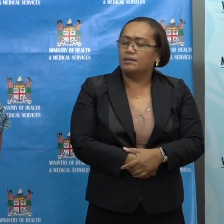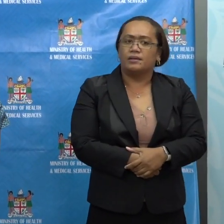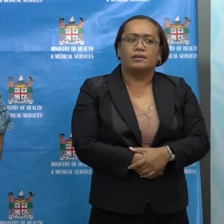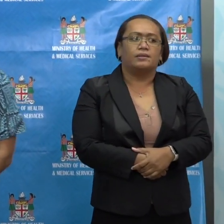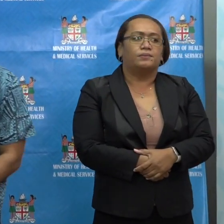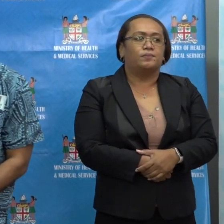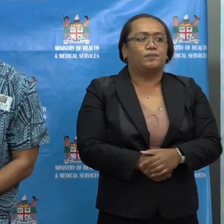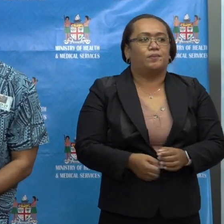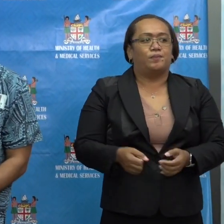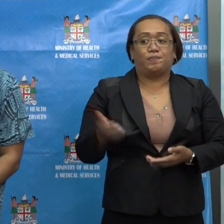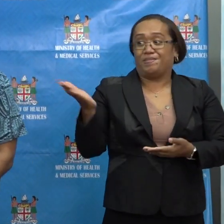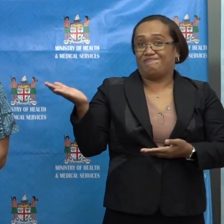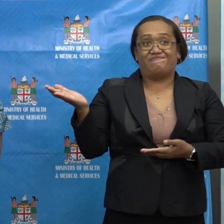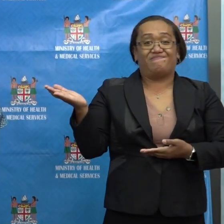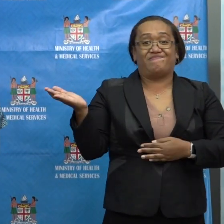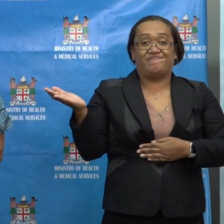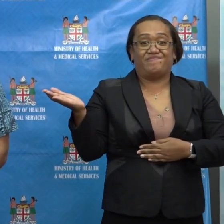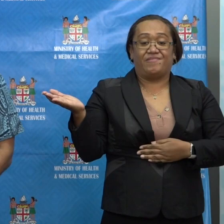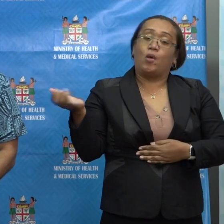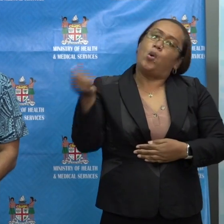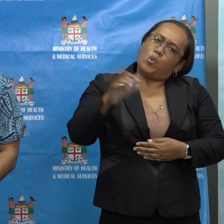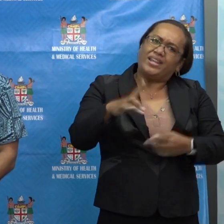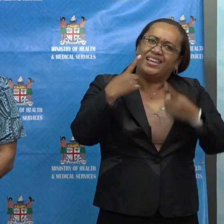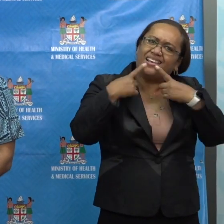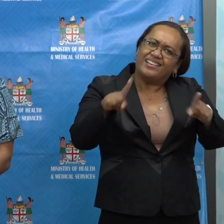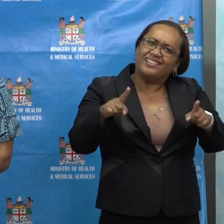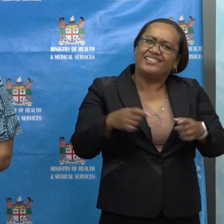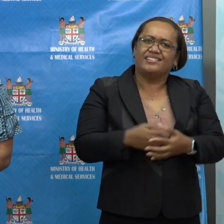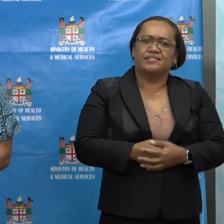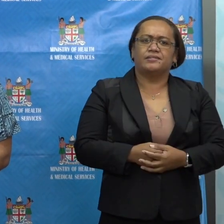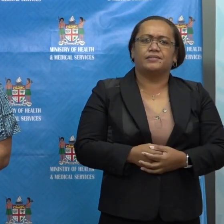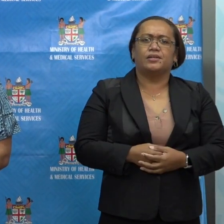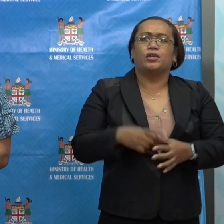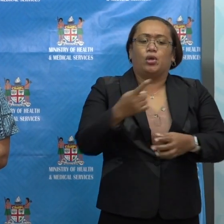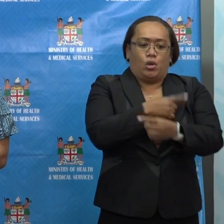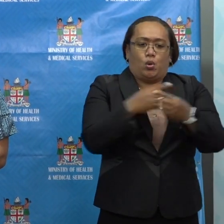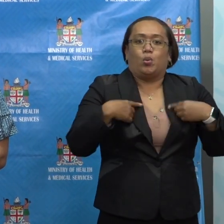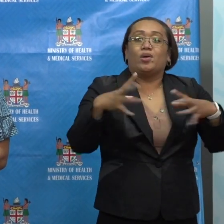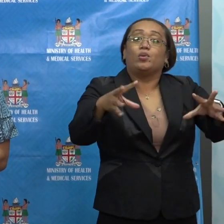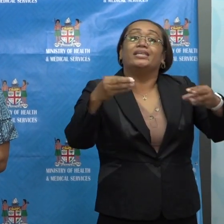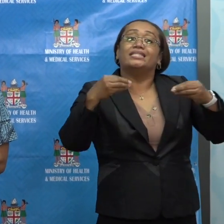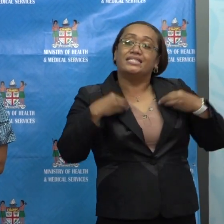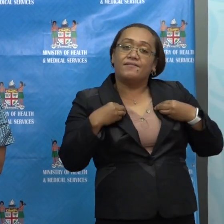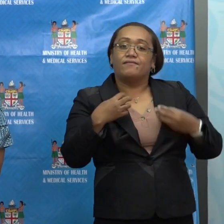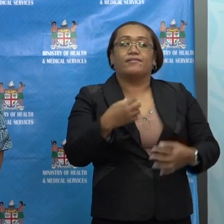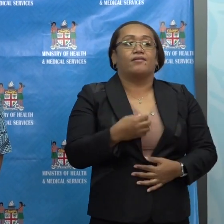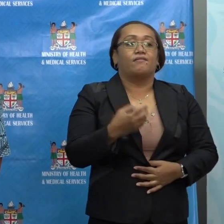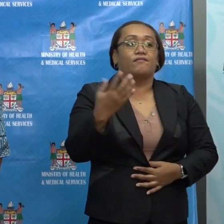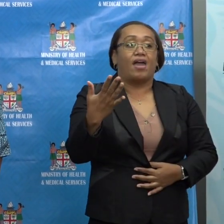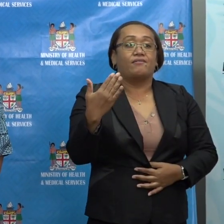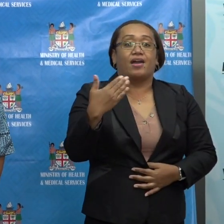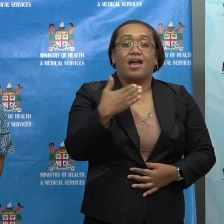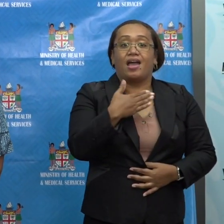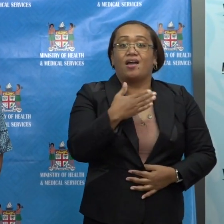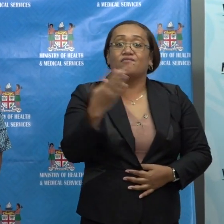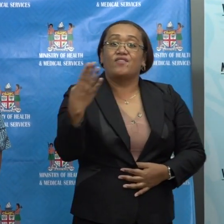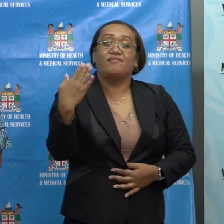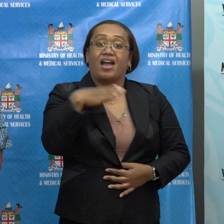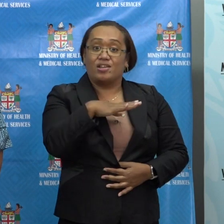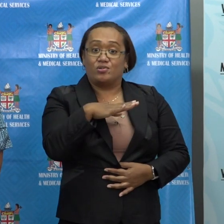I did mention that we've received more than 500 swabs